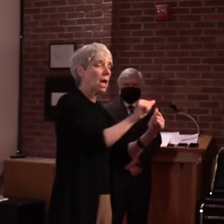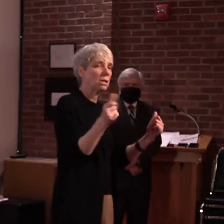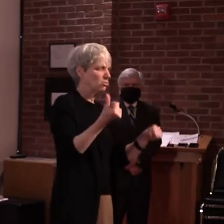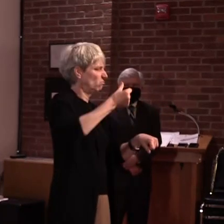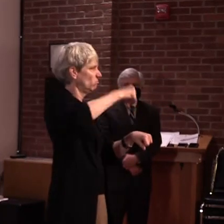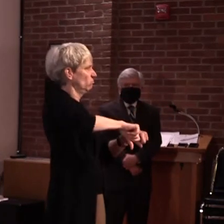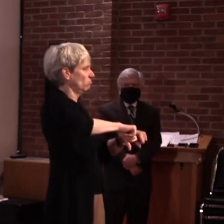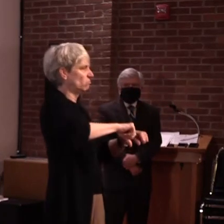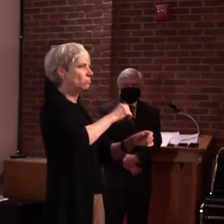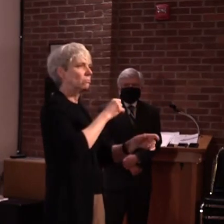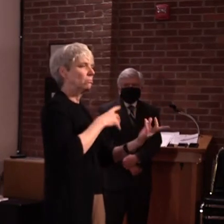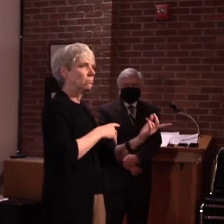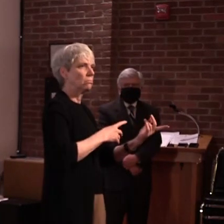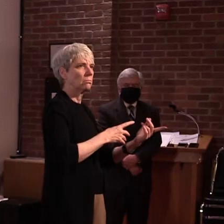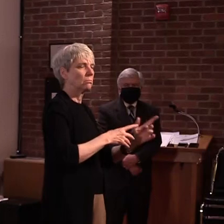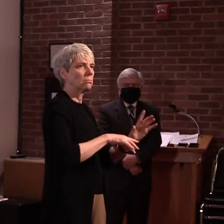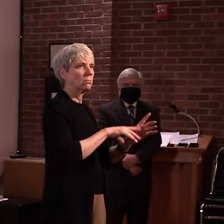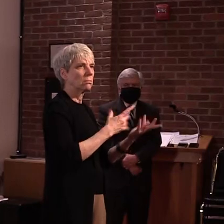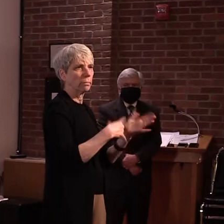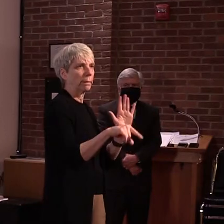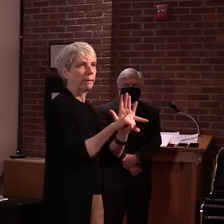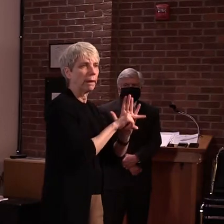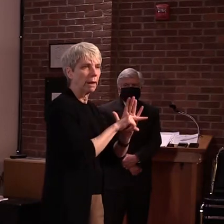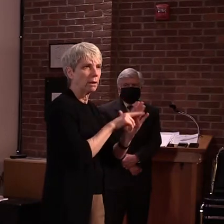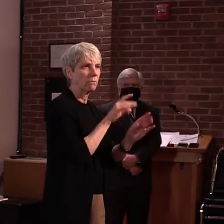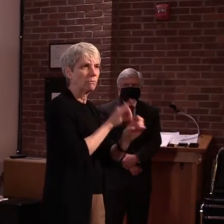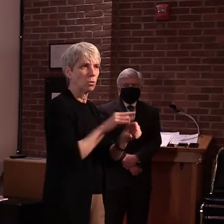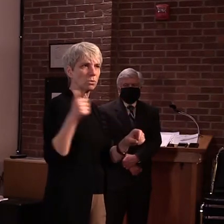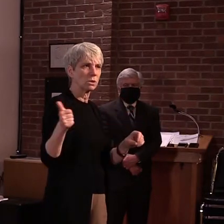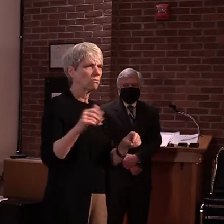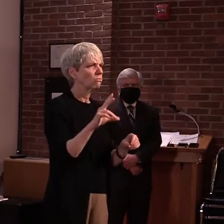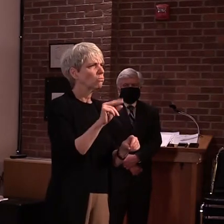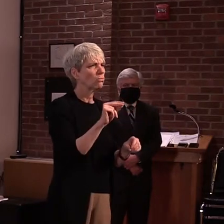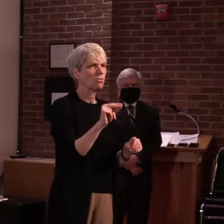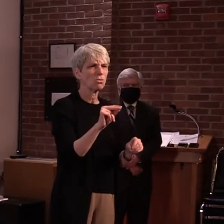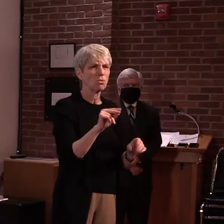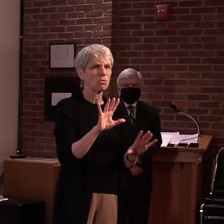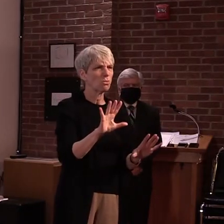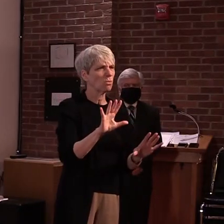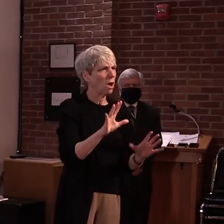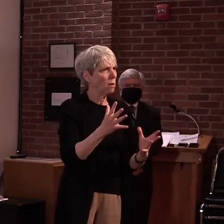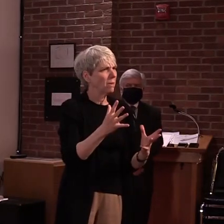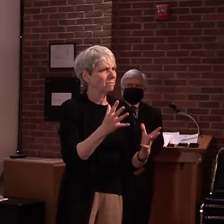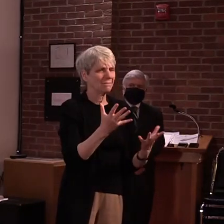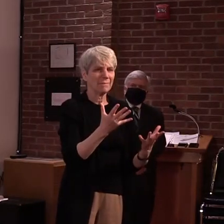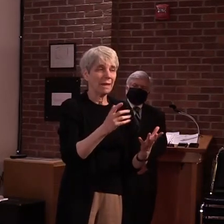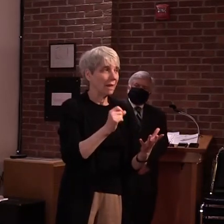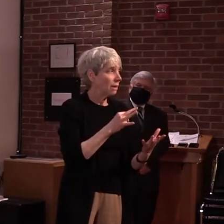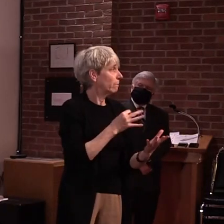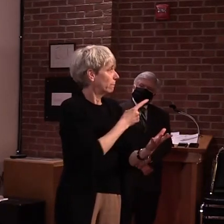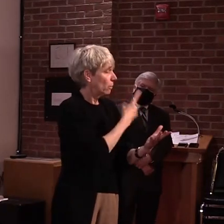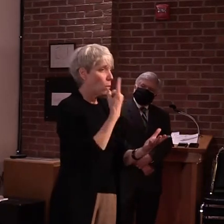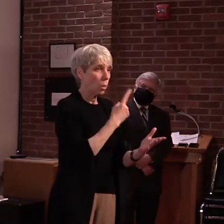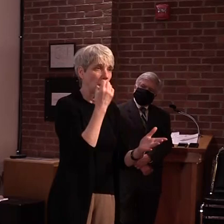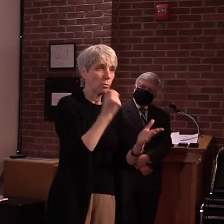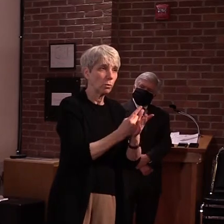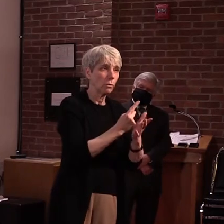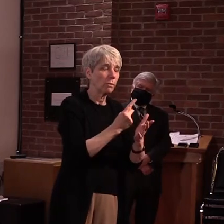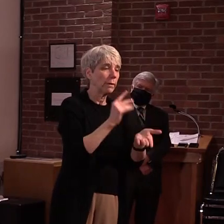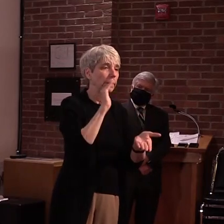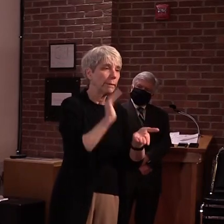that would be counterintuitive in some respects. If they're going to give us a third of the money, let's